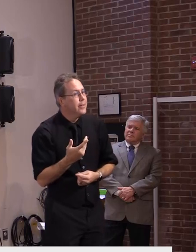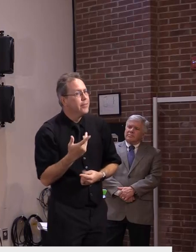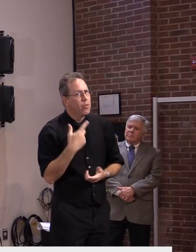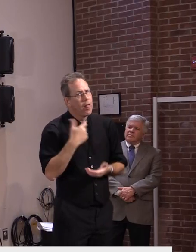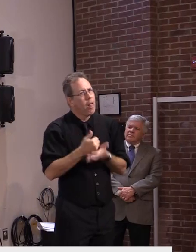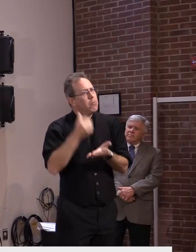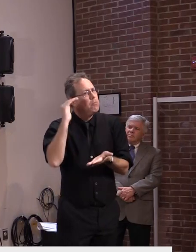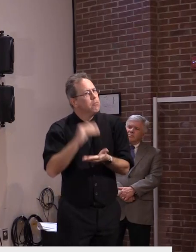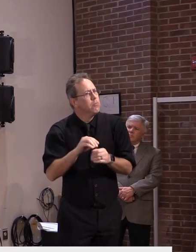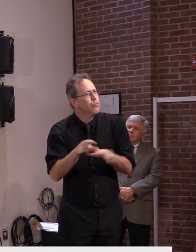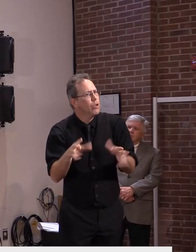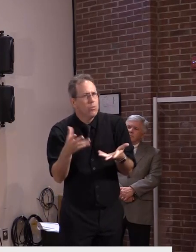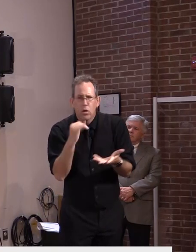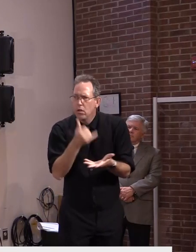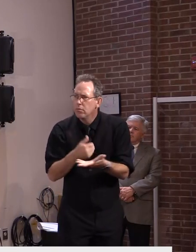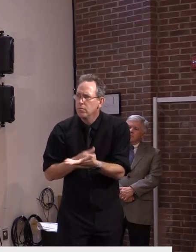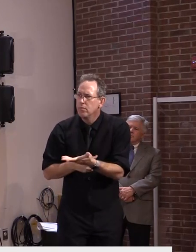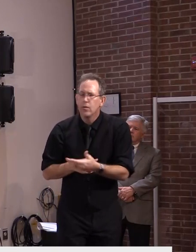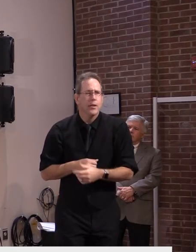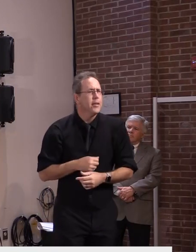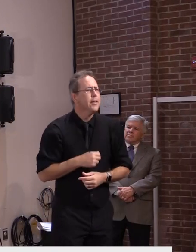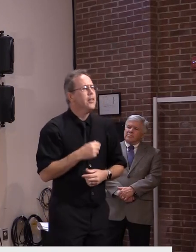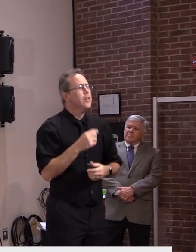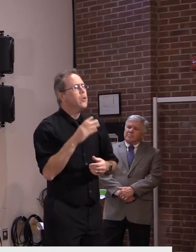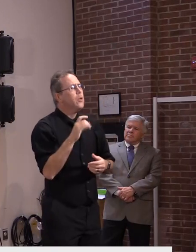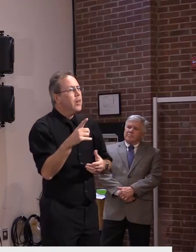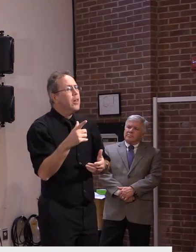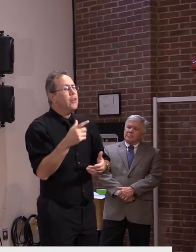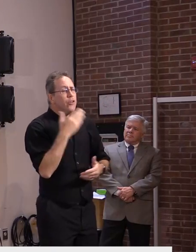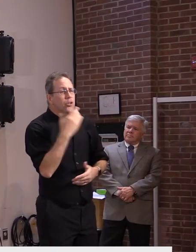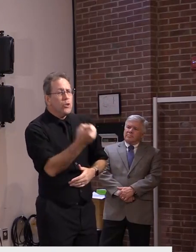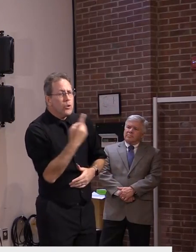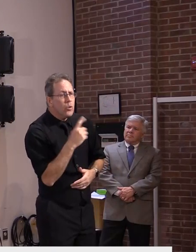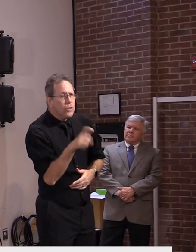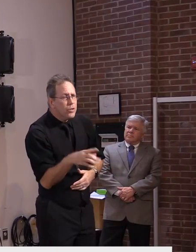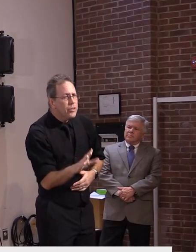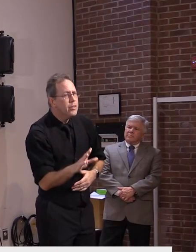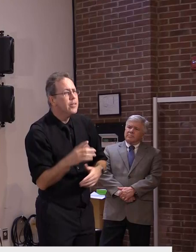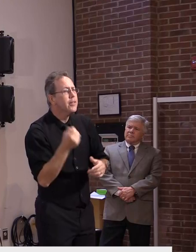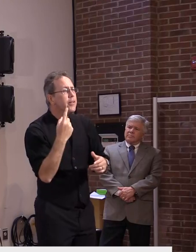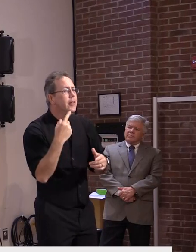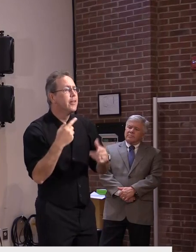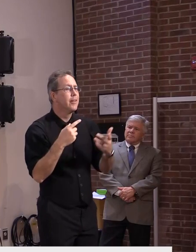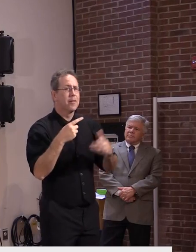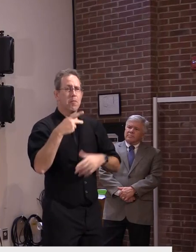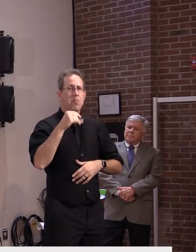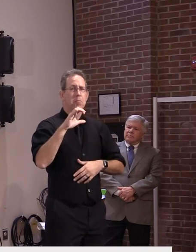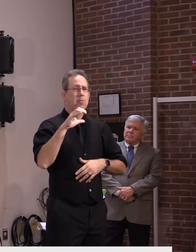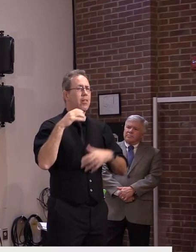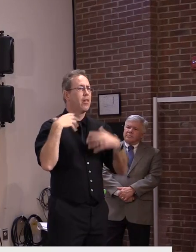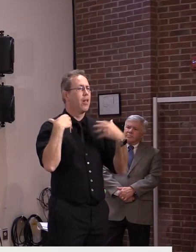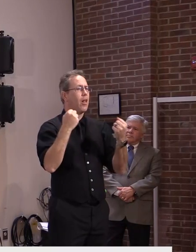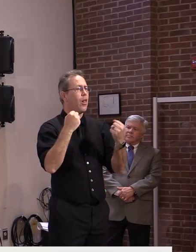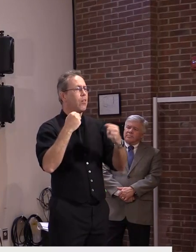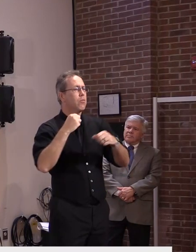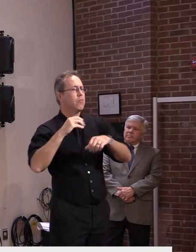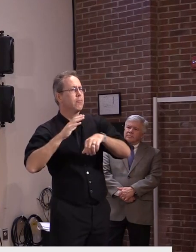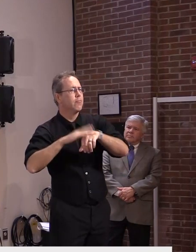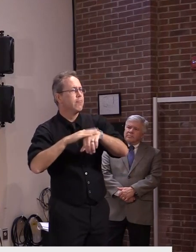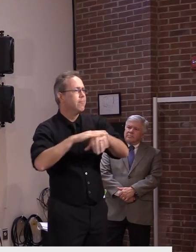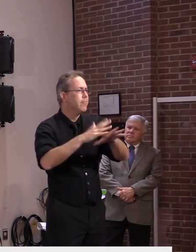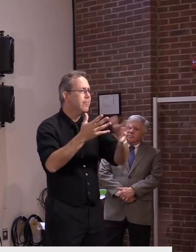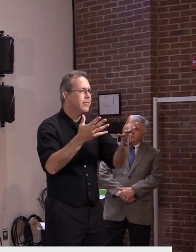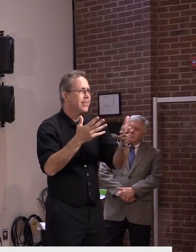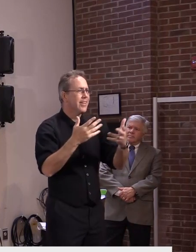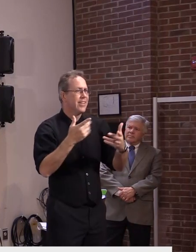Lots of public health officials look at where we are now and look at the appetite for the population for things